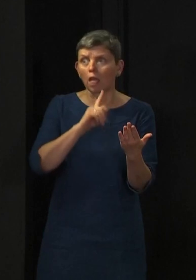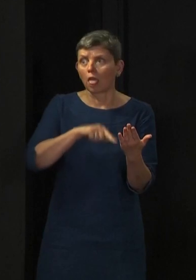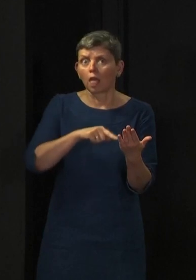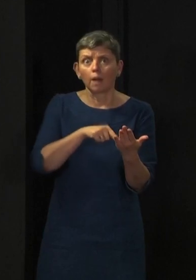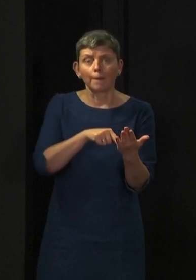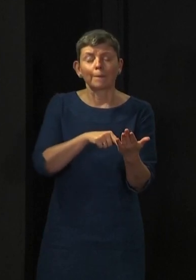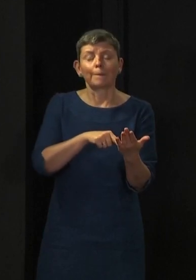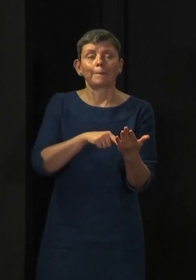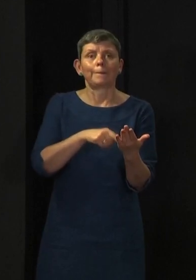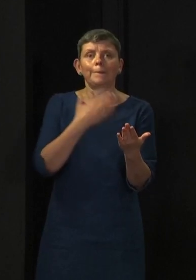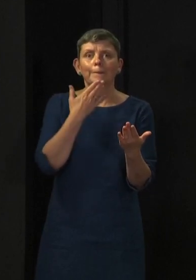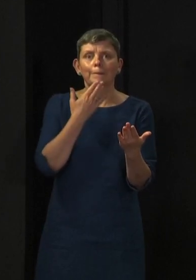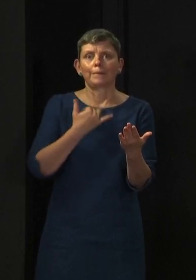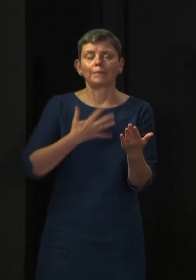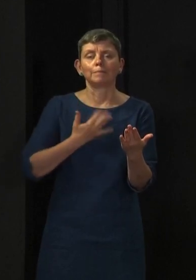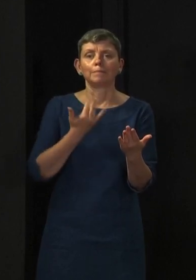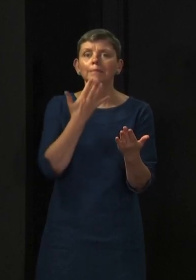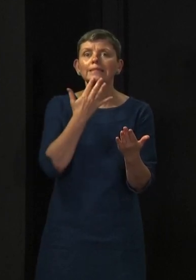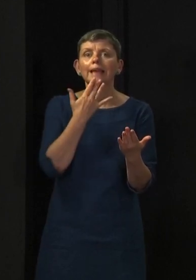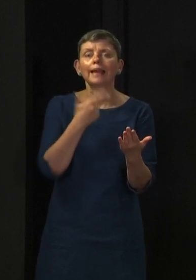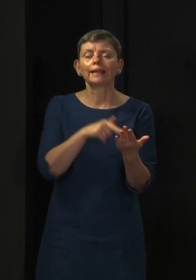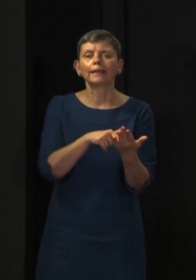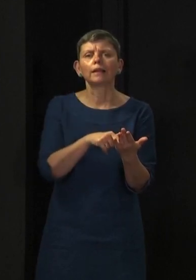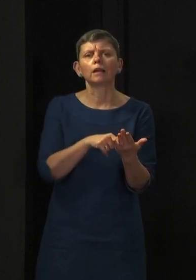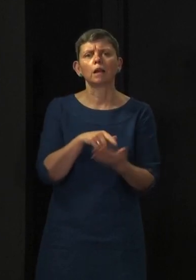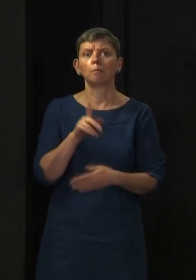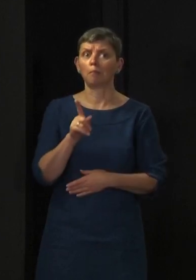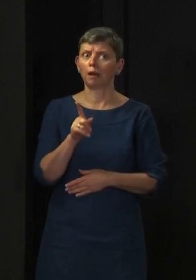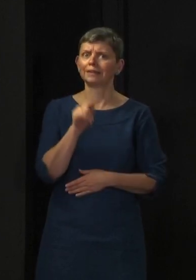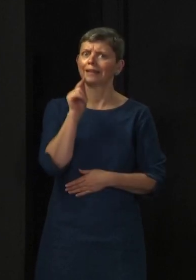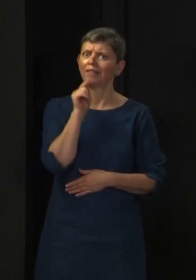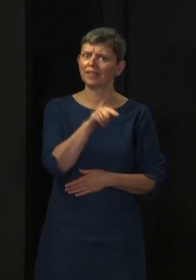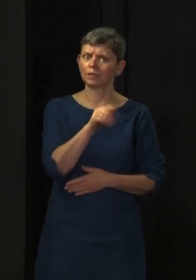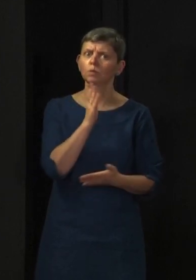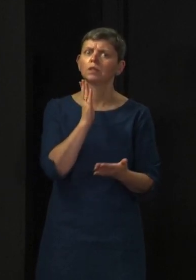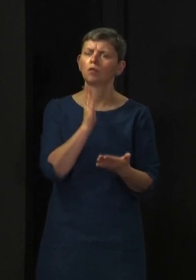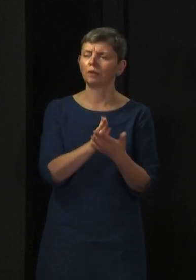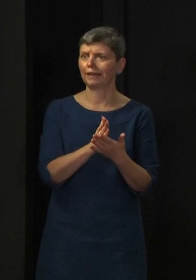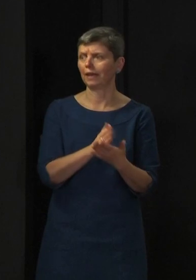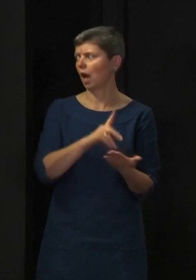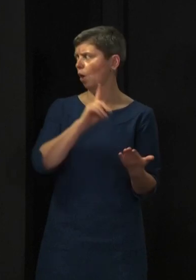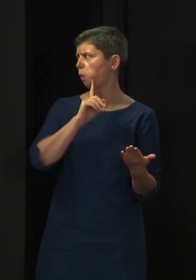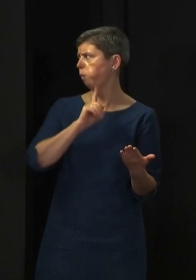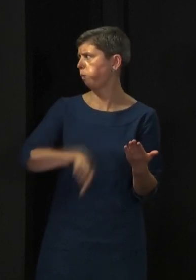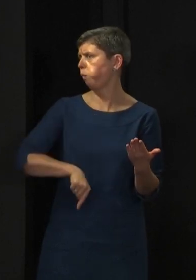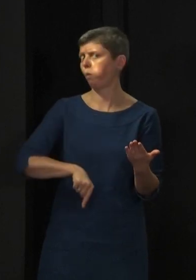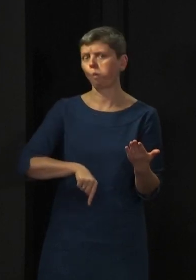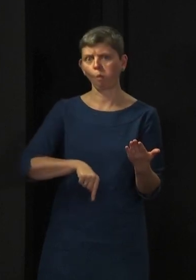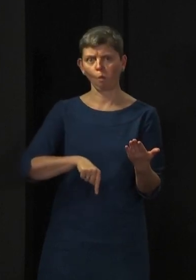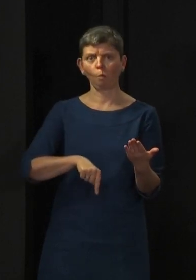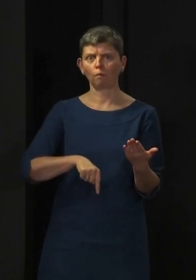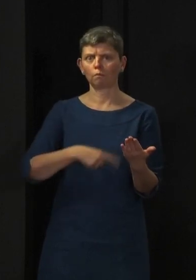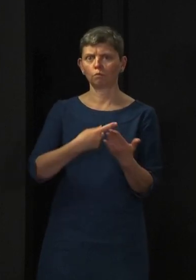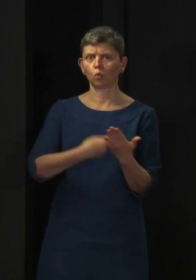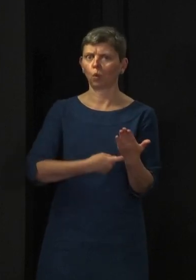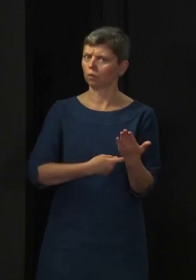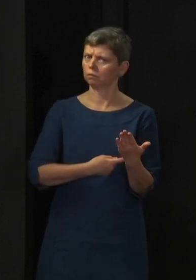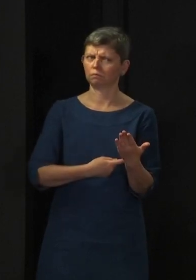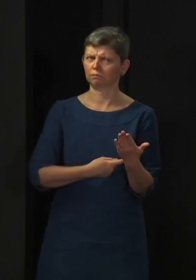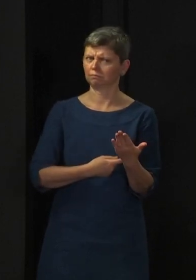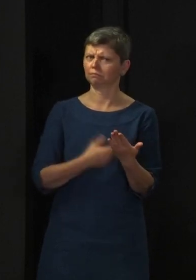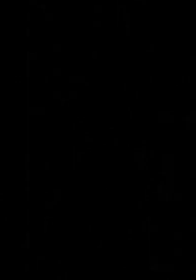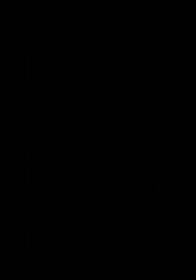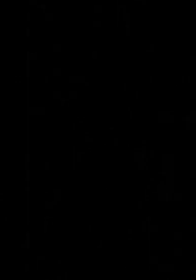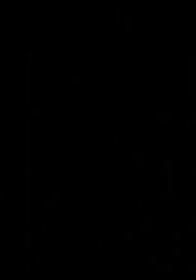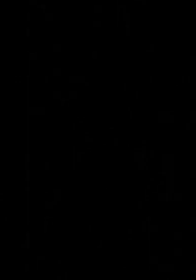do it again. This was a flagrant and really serious breach of a rule that should not be in any doubt, and that's why